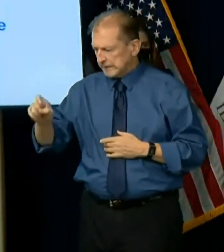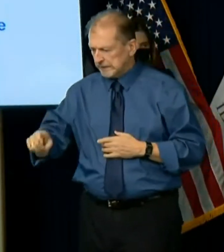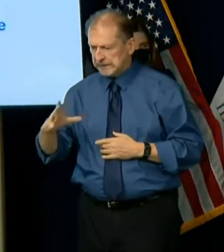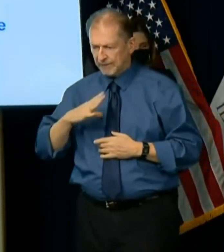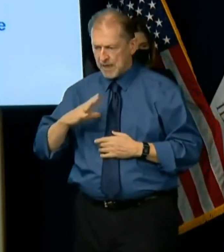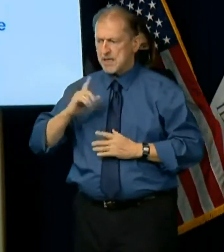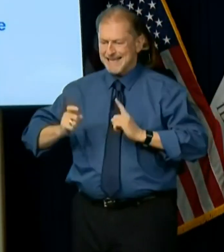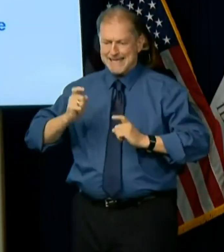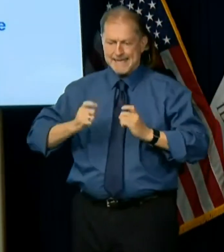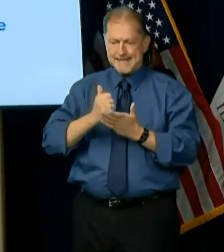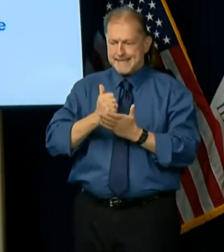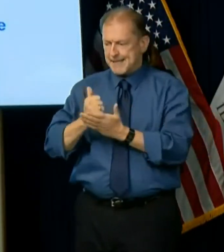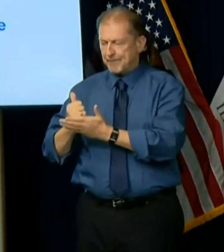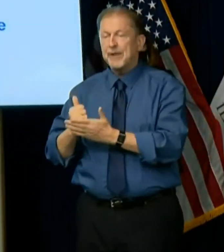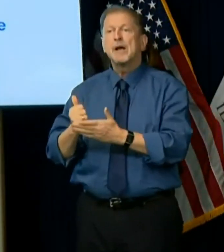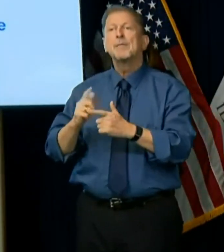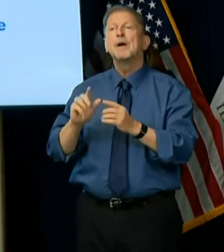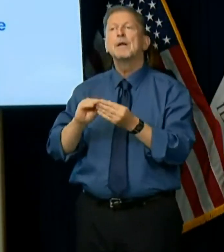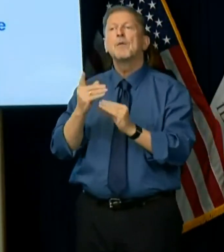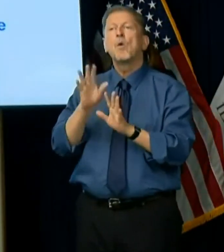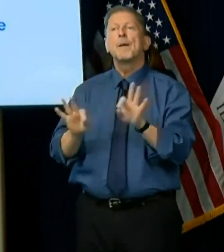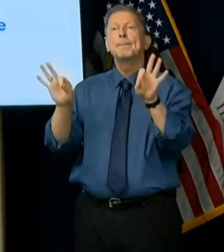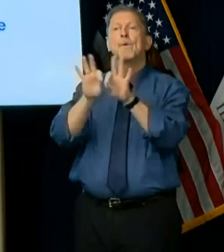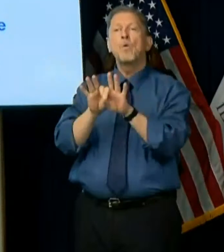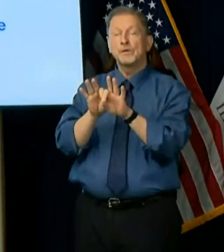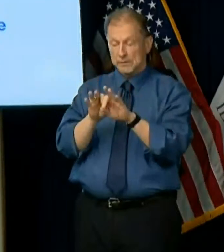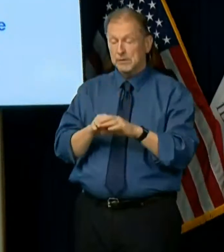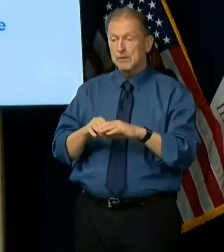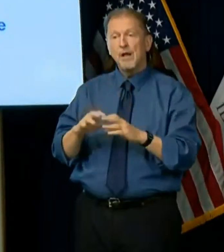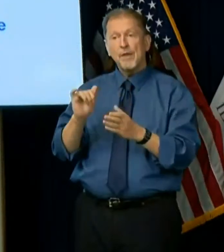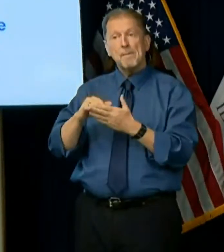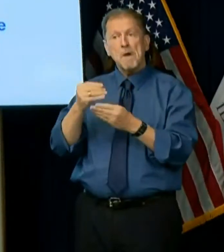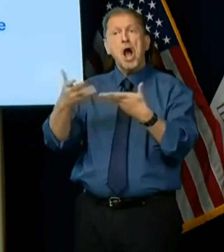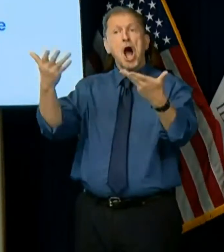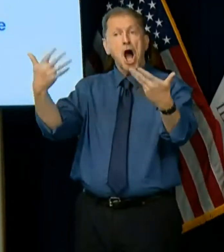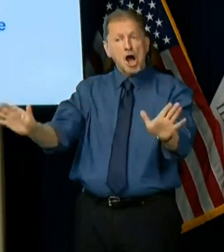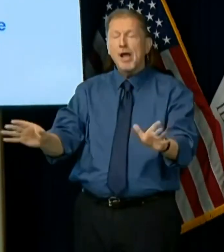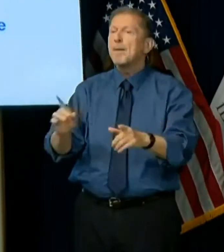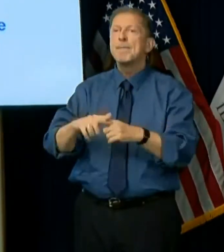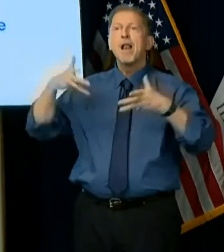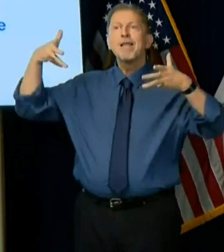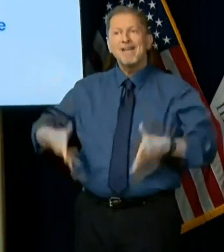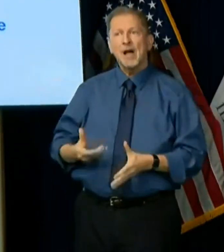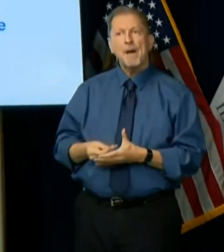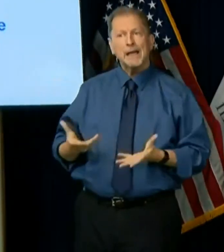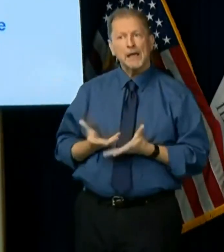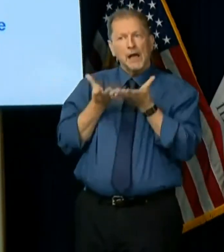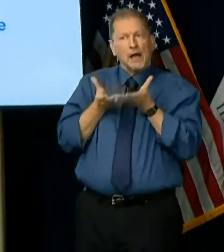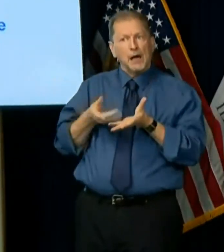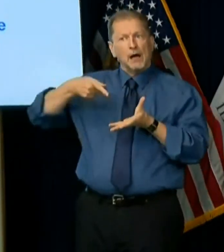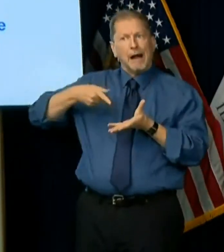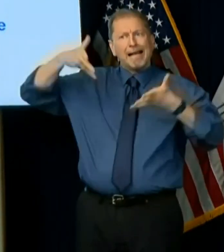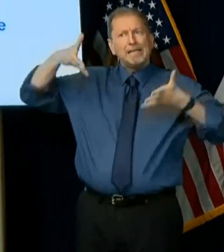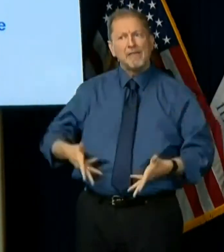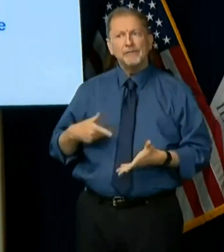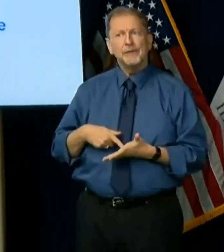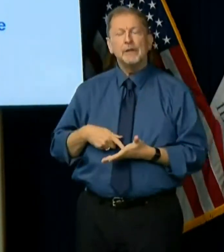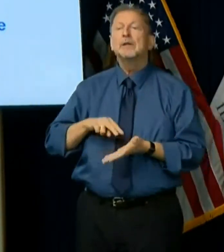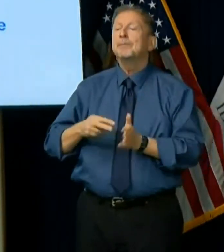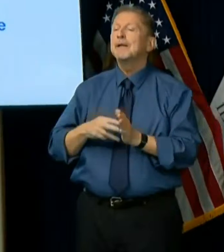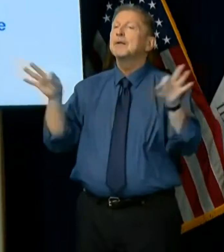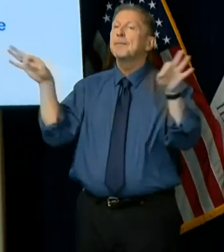most important, as the Governor indicated, is the remaining dollars and how we are working to connect those with the communities and